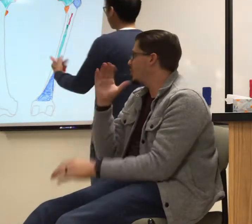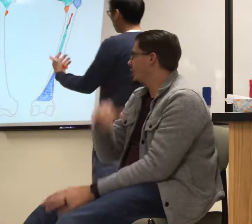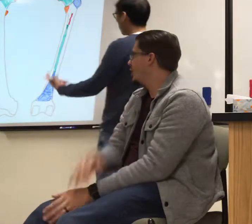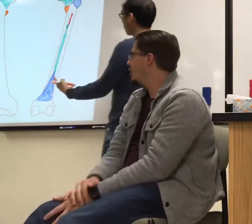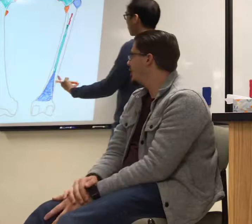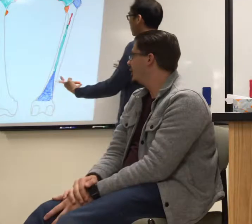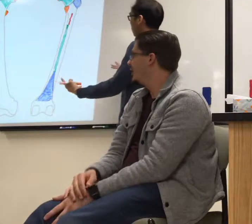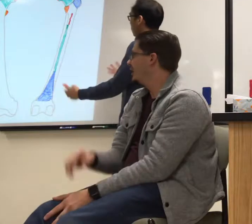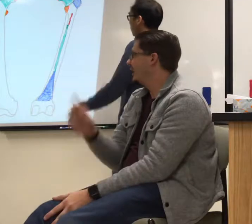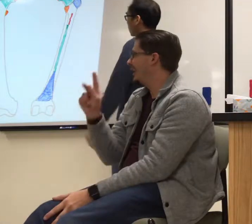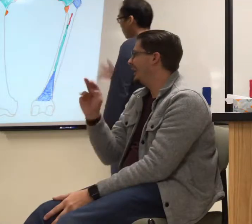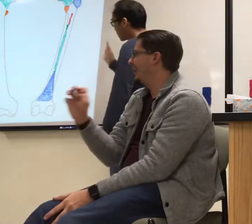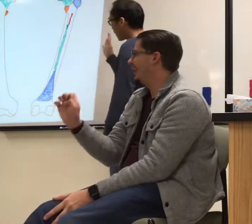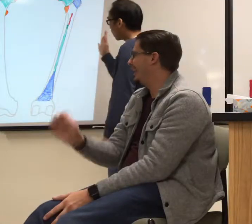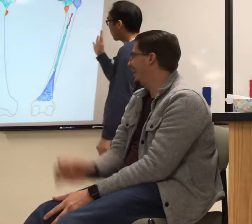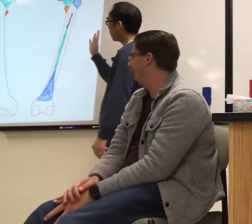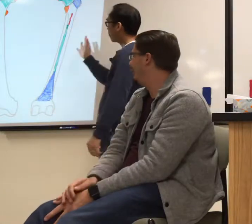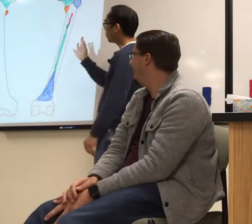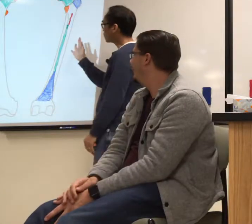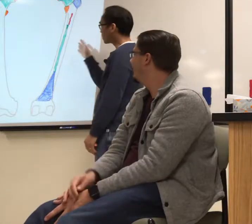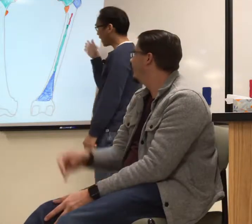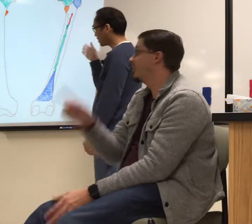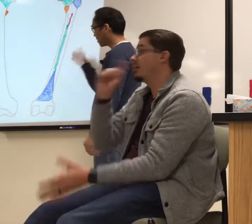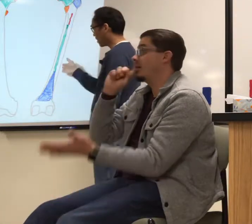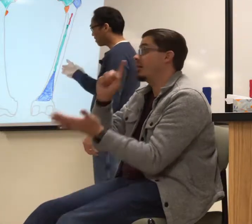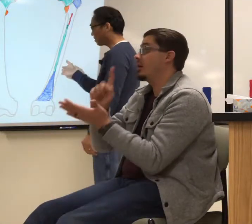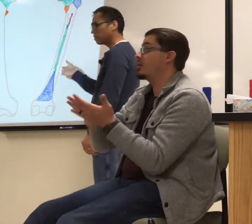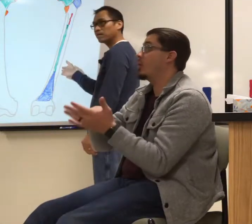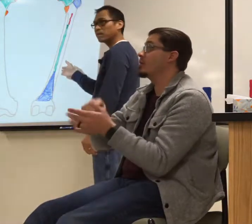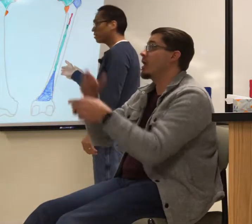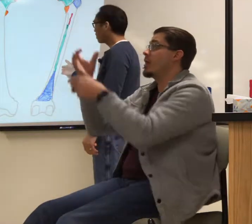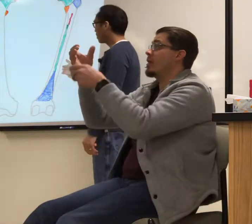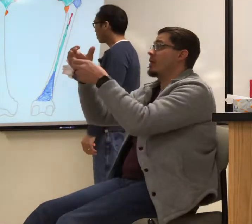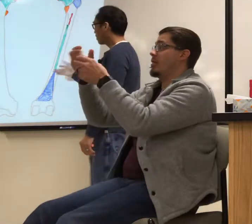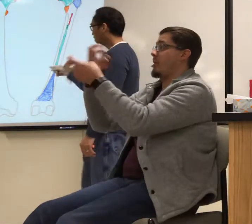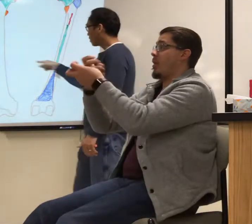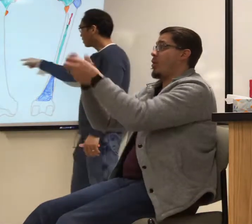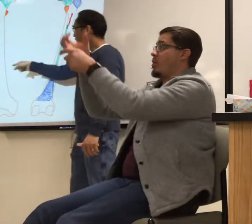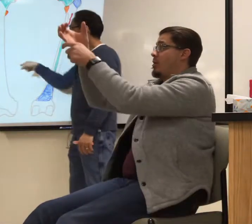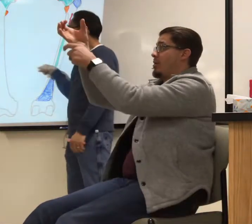Medial. Okay, let's orient myself. You notice how the bone slants in?